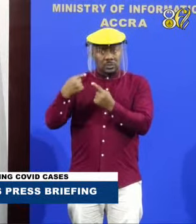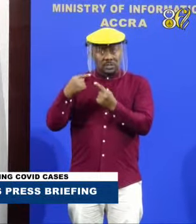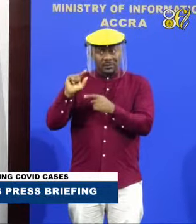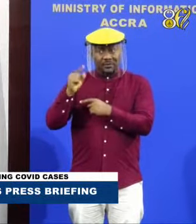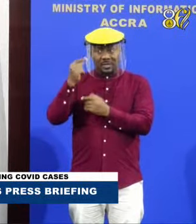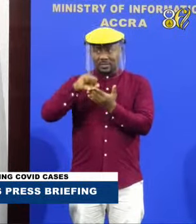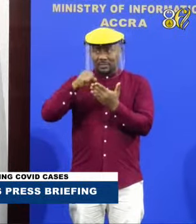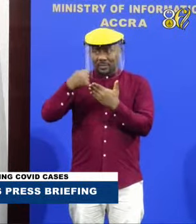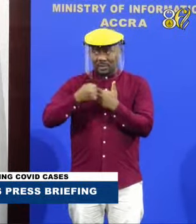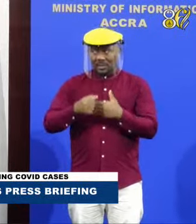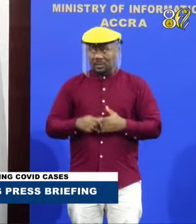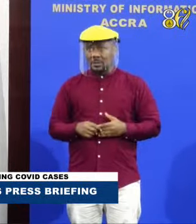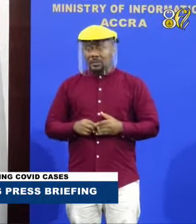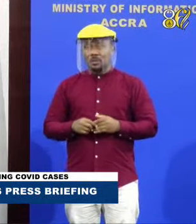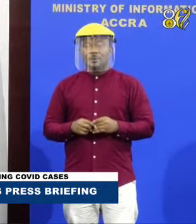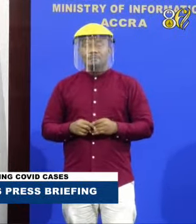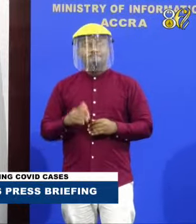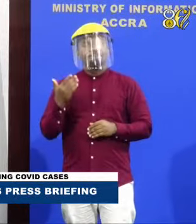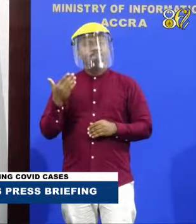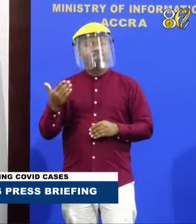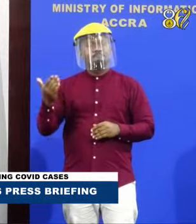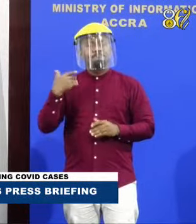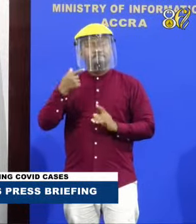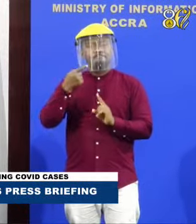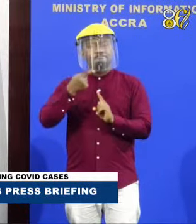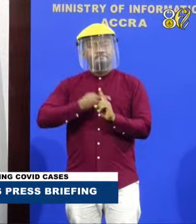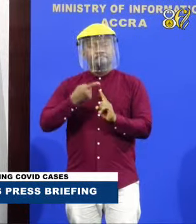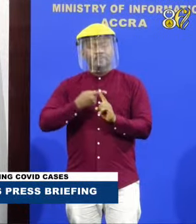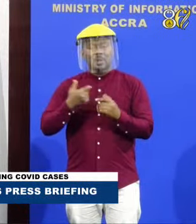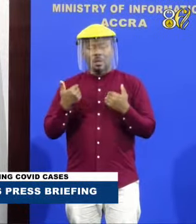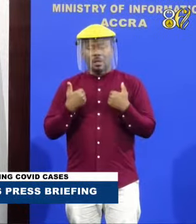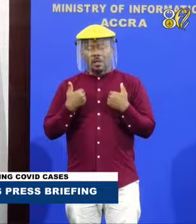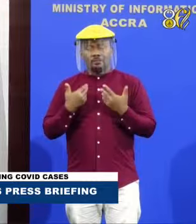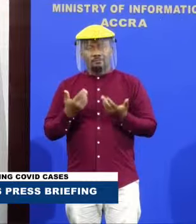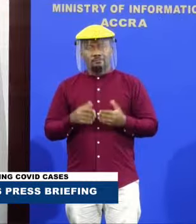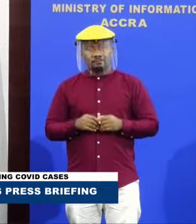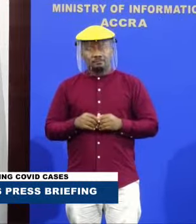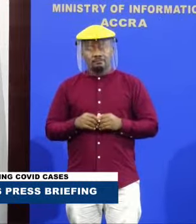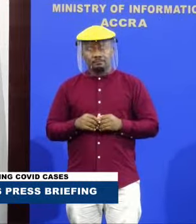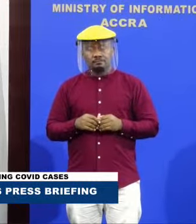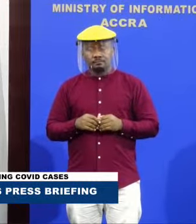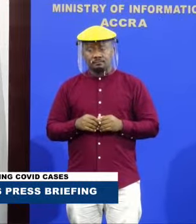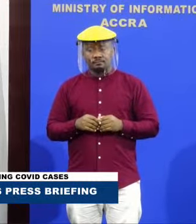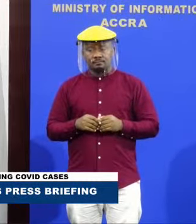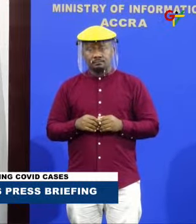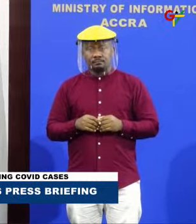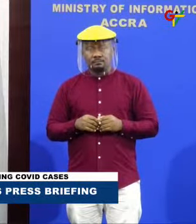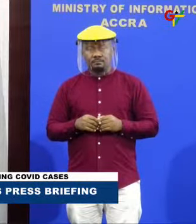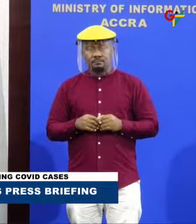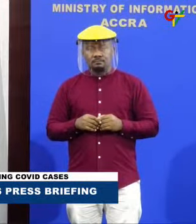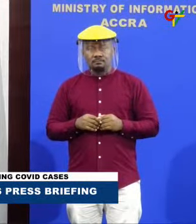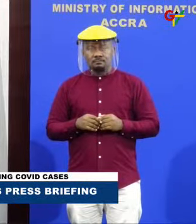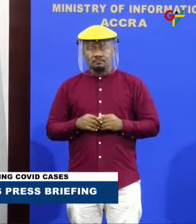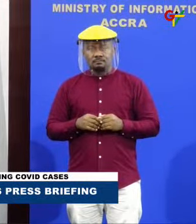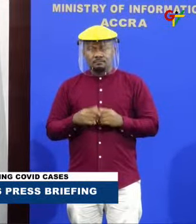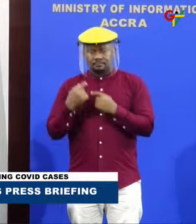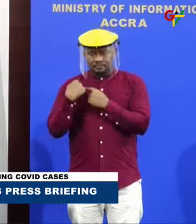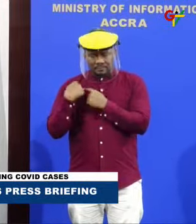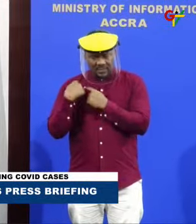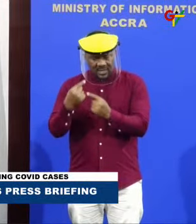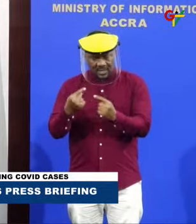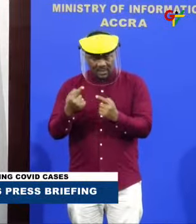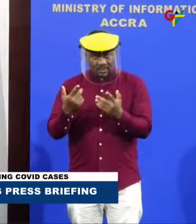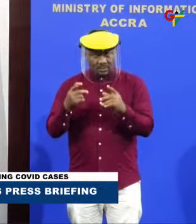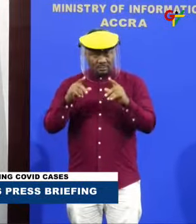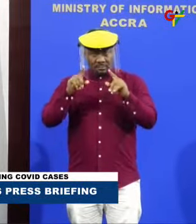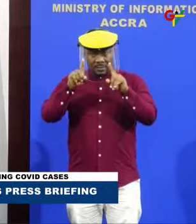September. So last month was the highest level that we ever peaked since we started testing